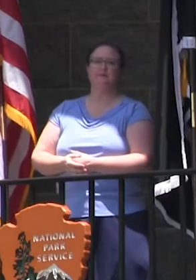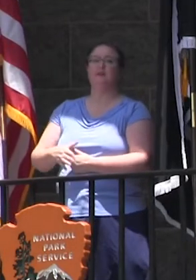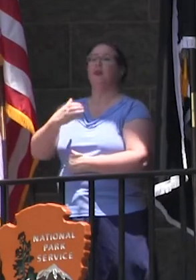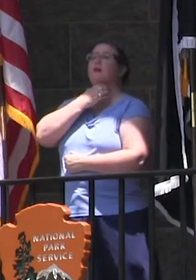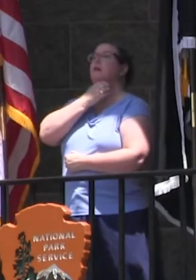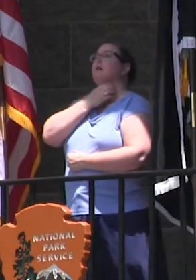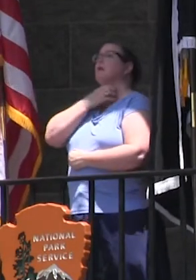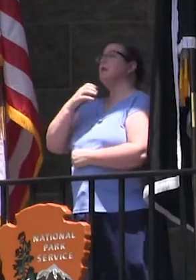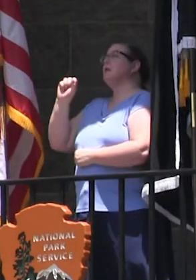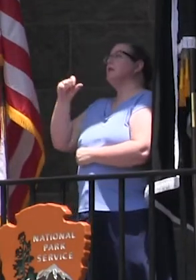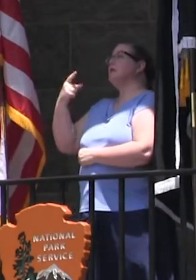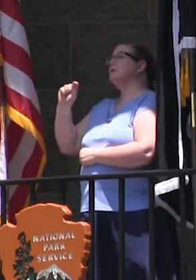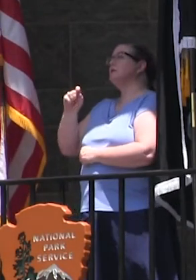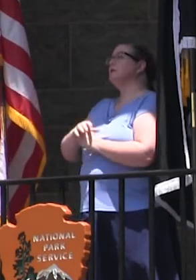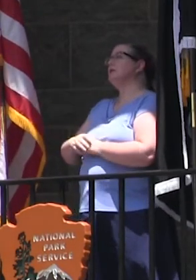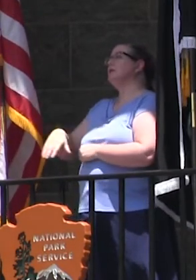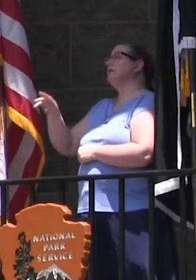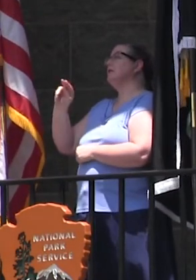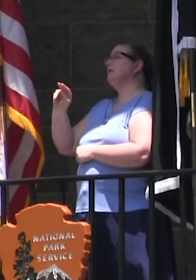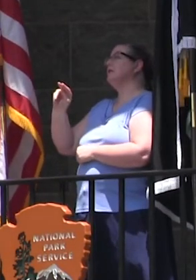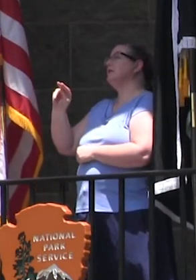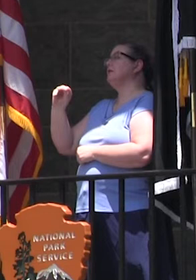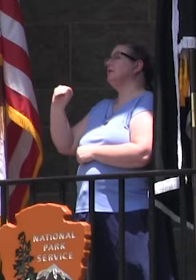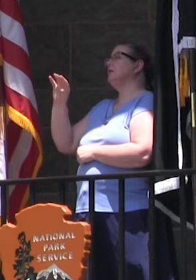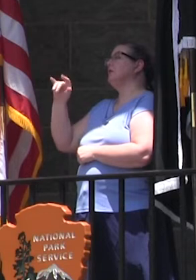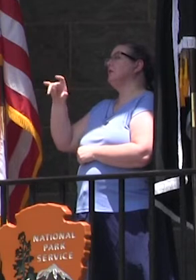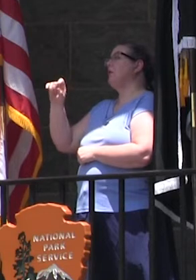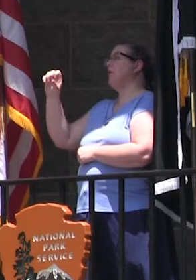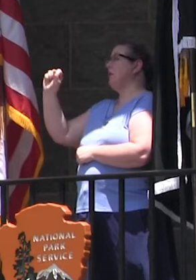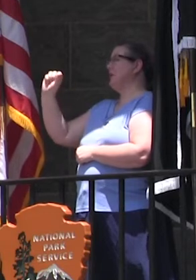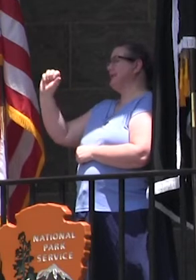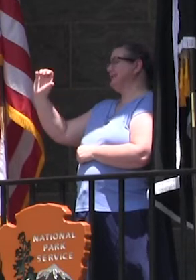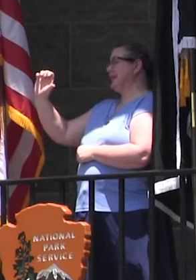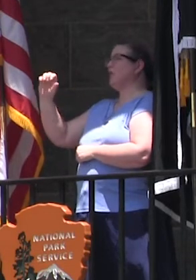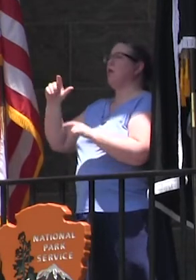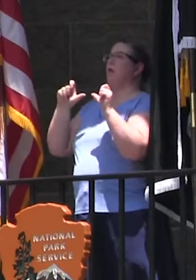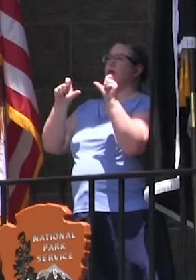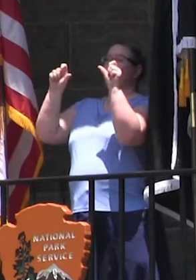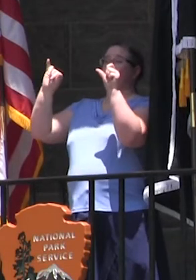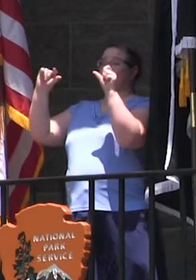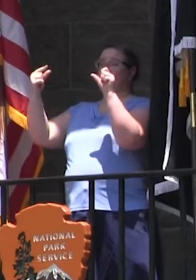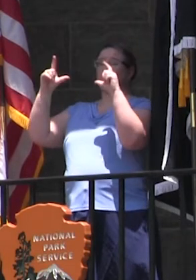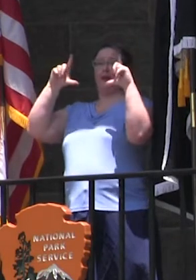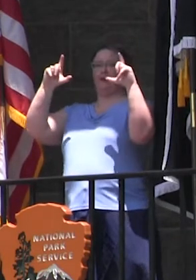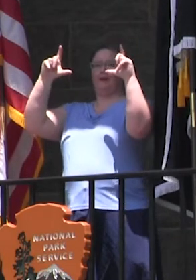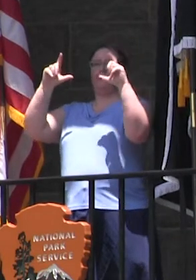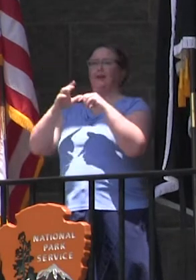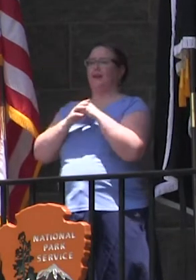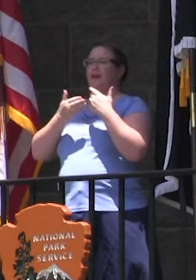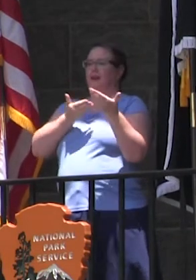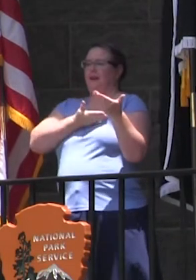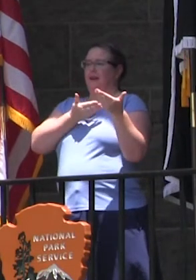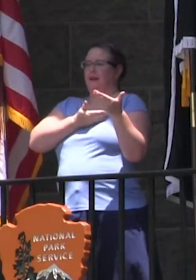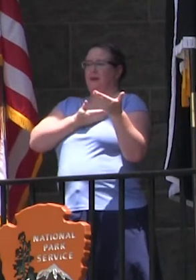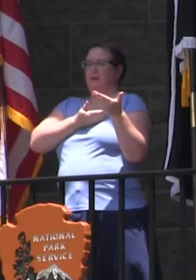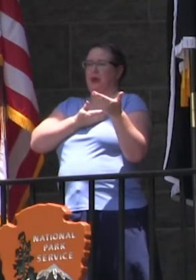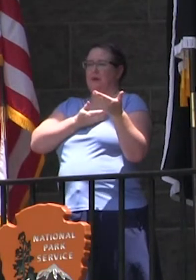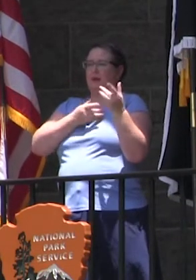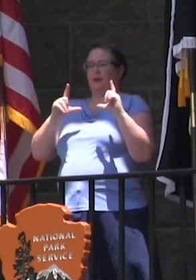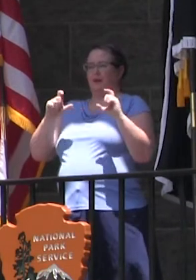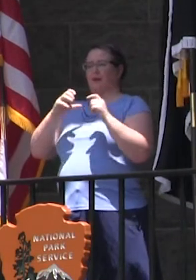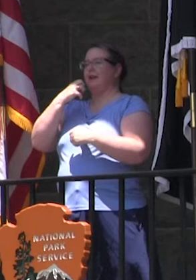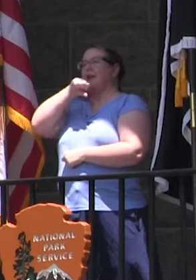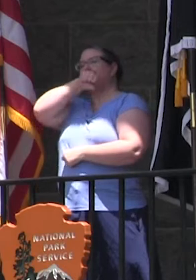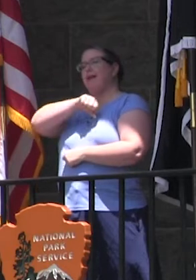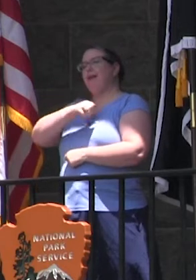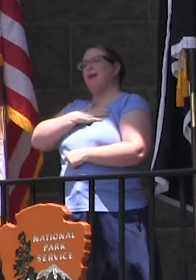Marine Corps Sergeant Nicole Gee of Sacramento, California, posted an Instagram photo of herself cradling an Afghan baby and the caption, "I